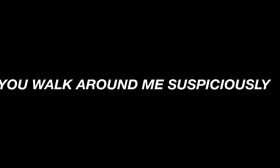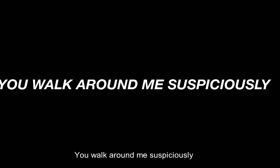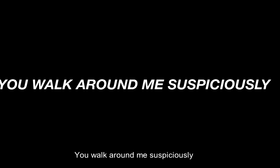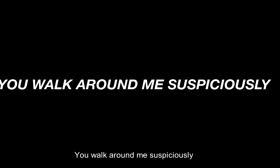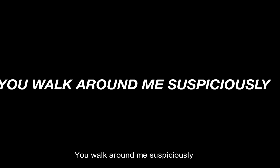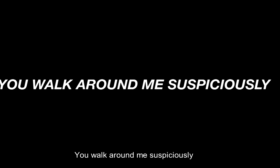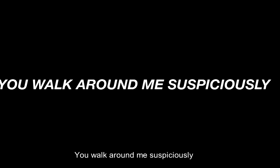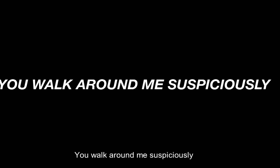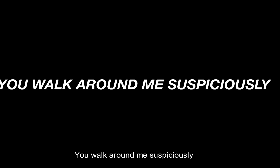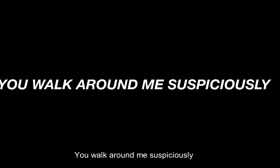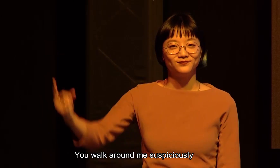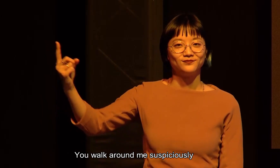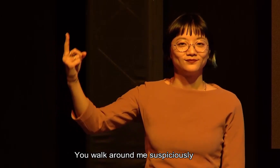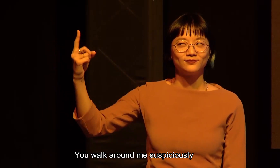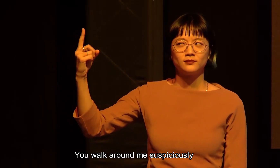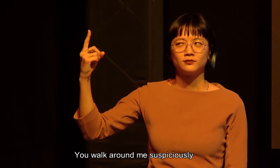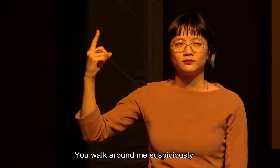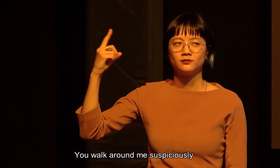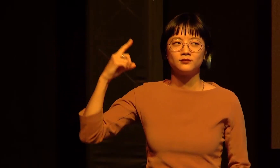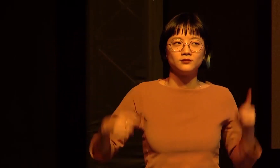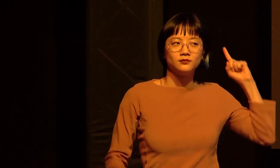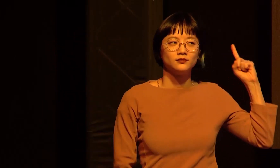You walk around me suspiciously.